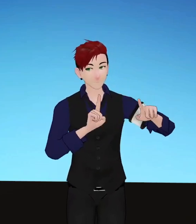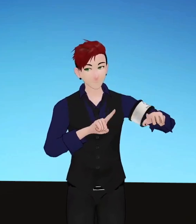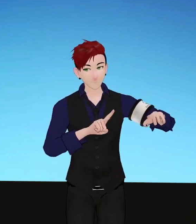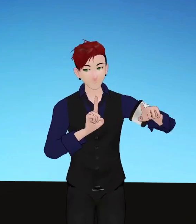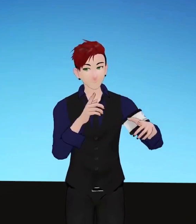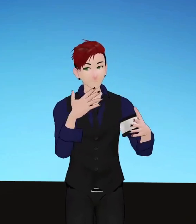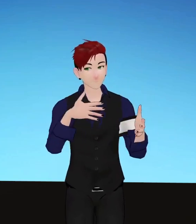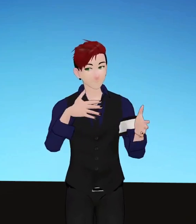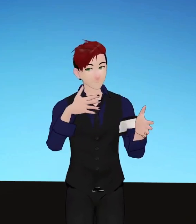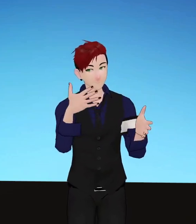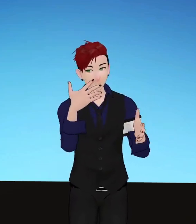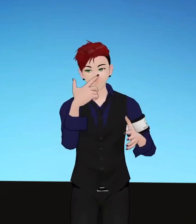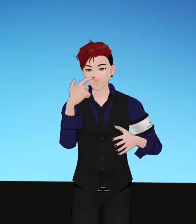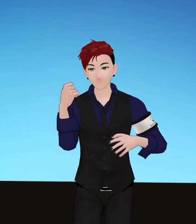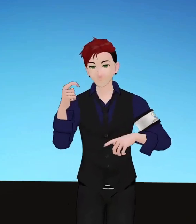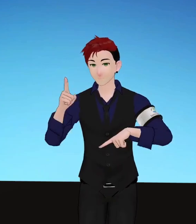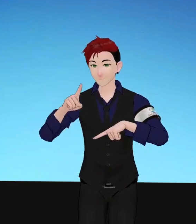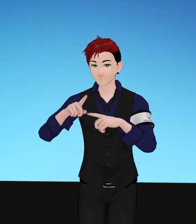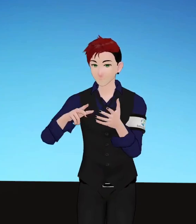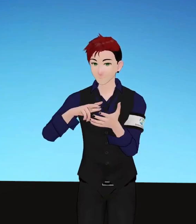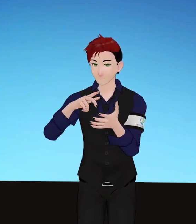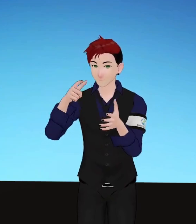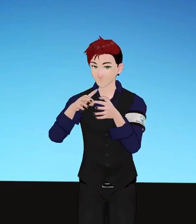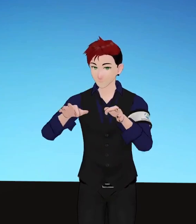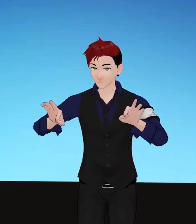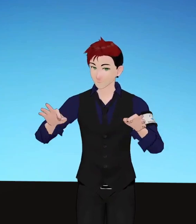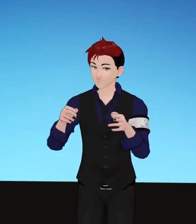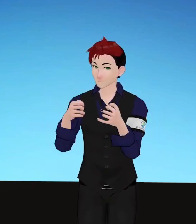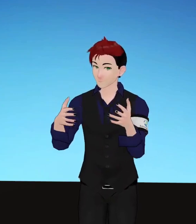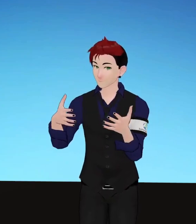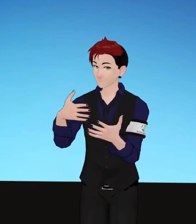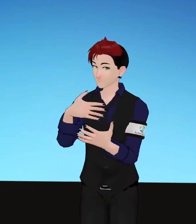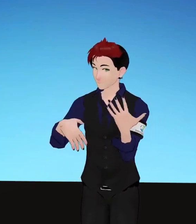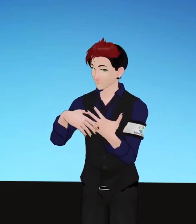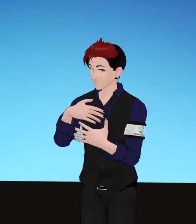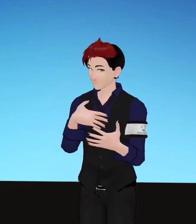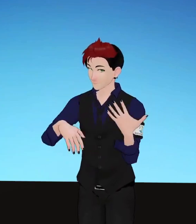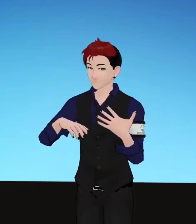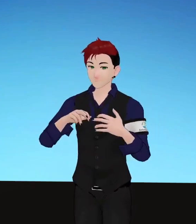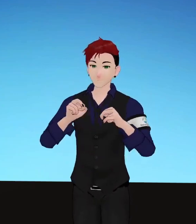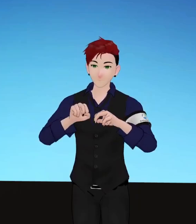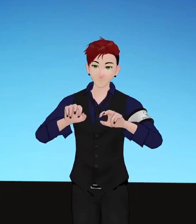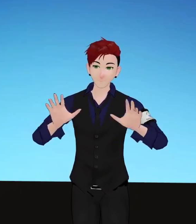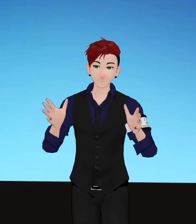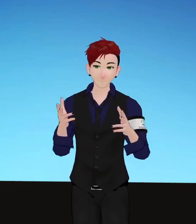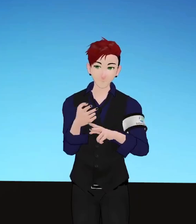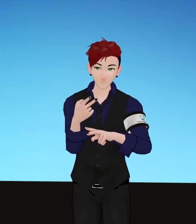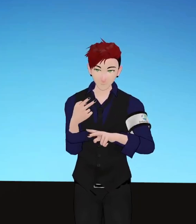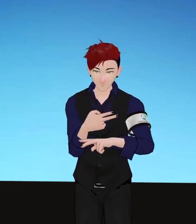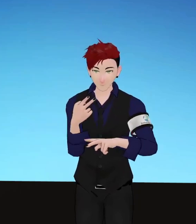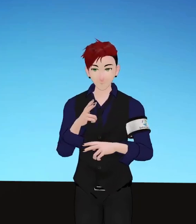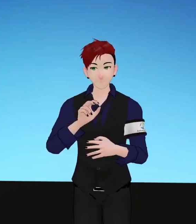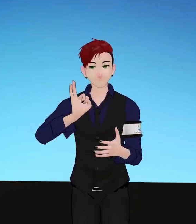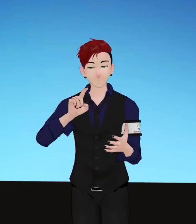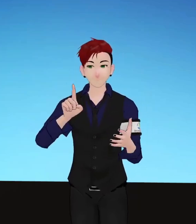be able to learn a language if you don't use it, and it just sits in the back burner in your mind, or if you're just studying virtual or studying